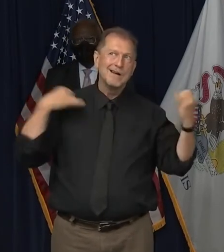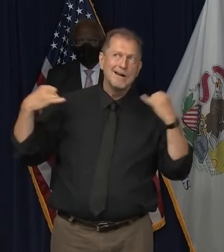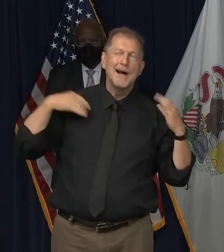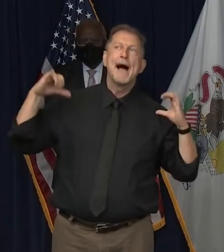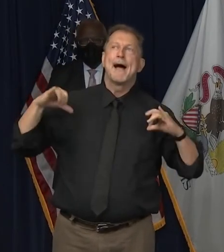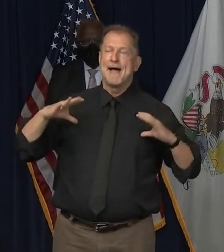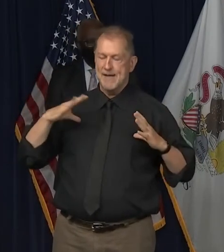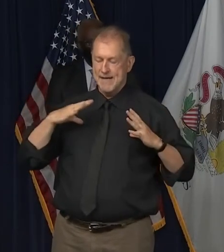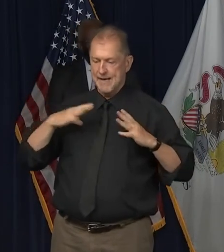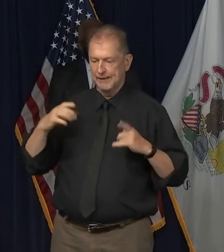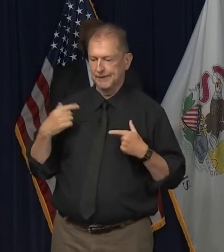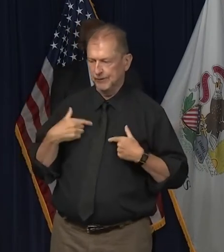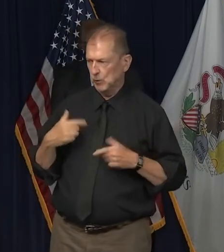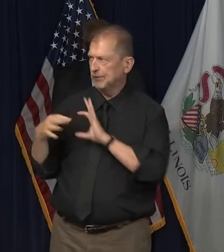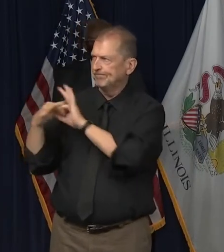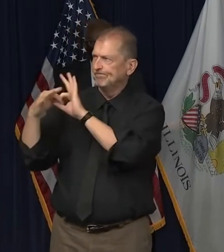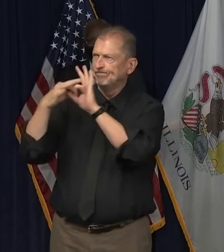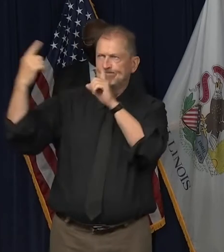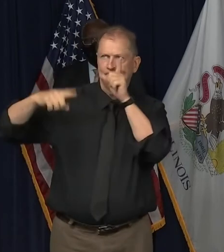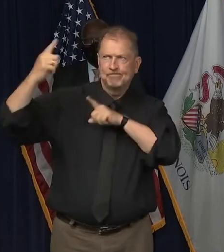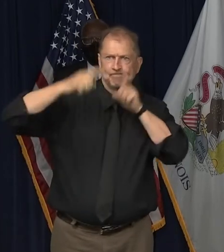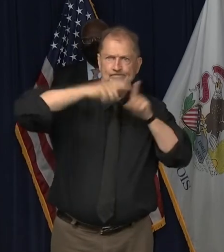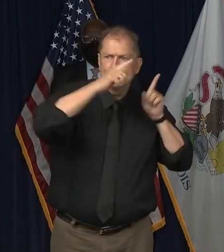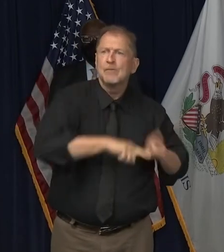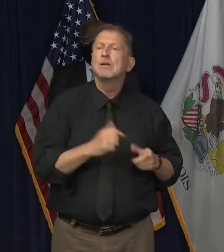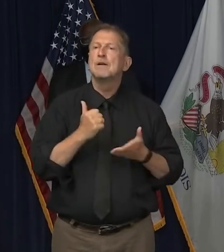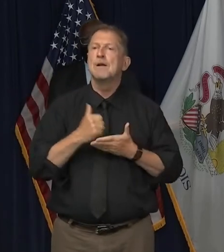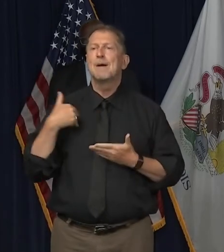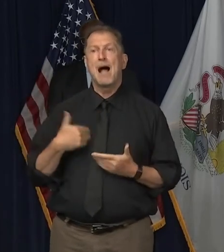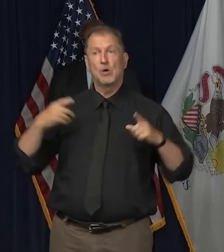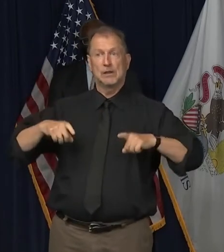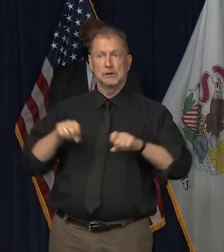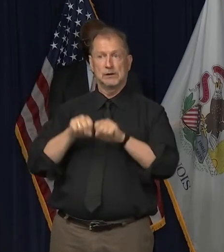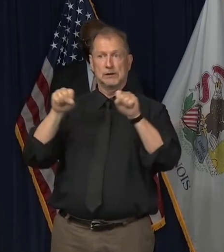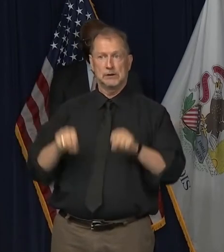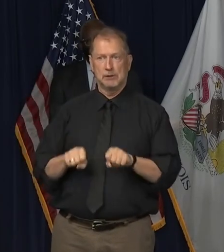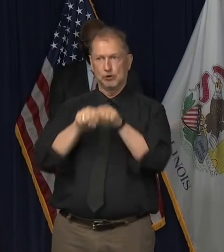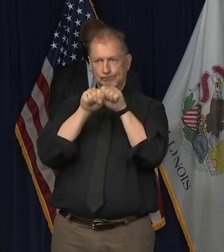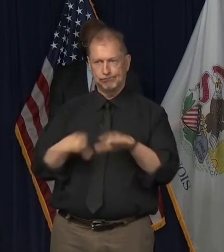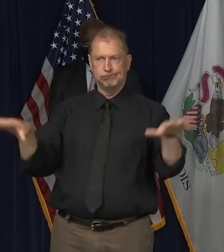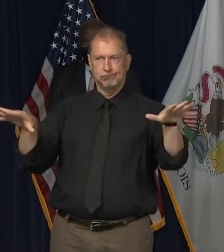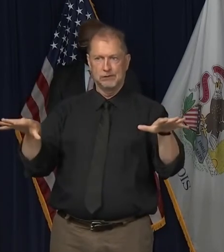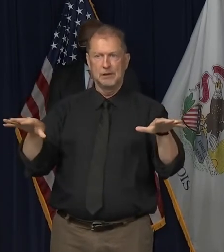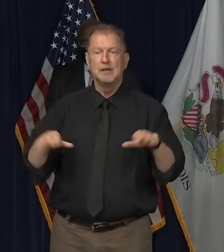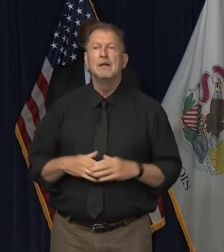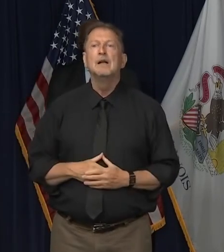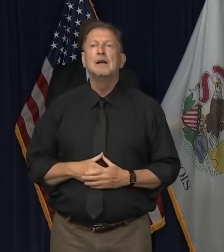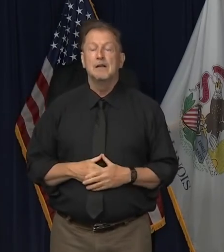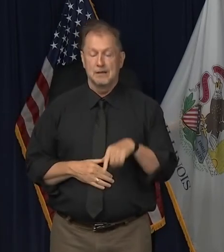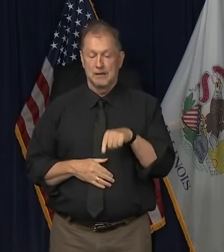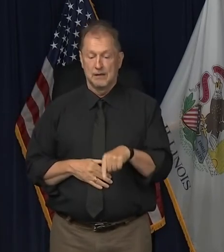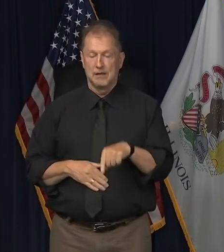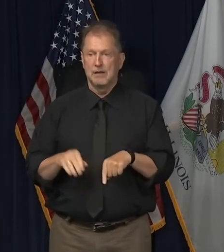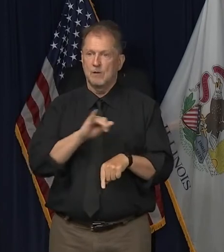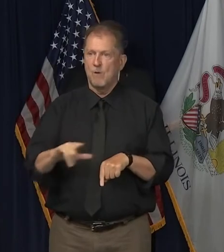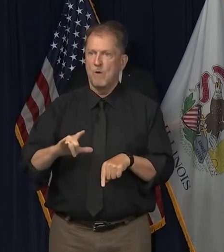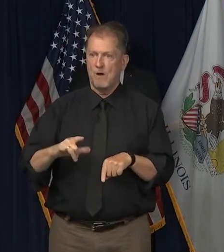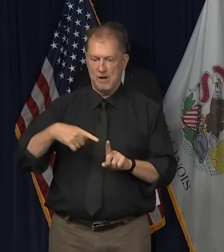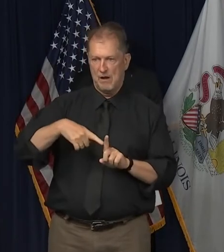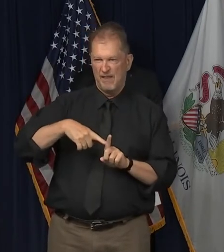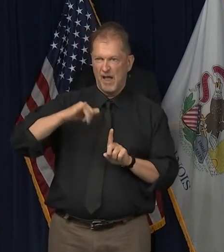vast promise that our testing protocol holds, invented here at home in Illinois, and its power to save lives